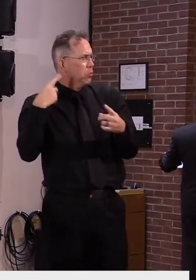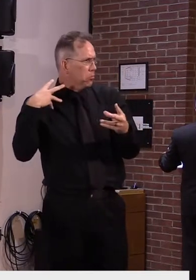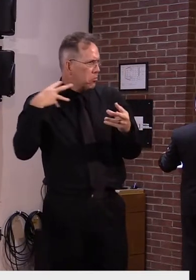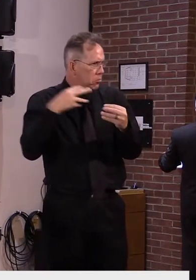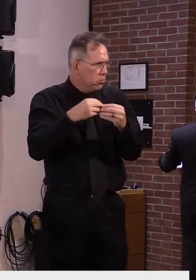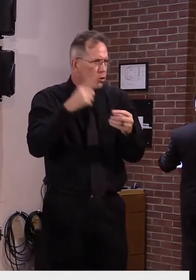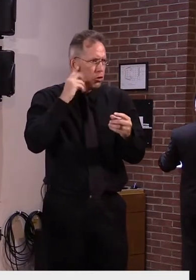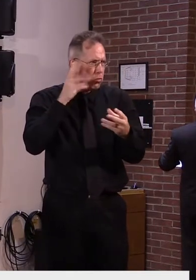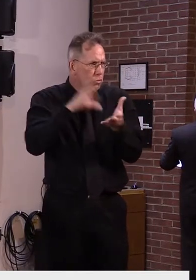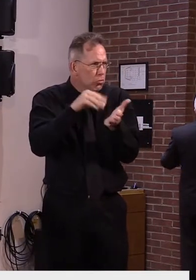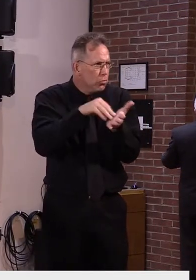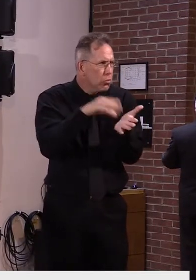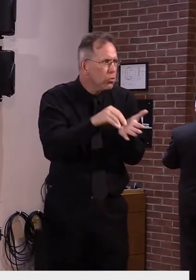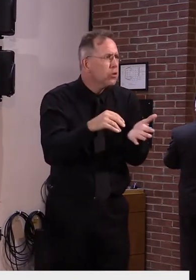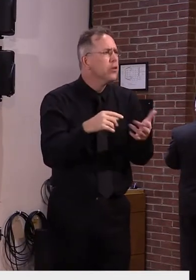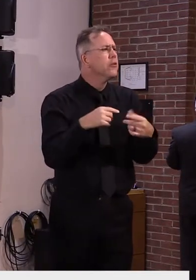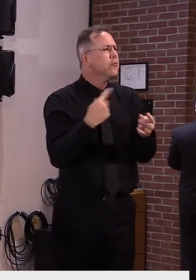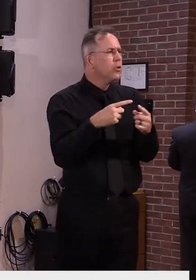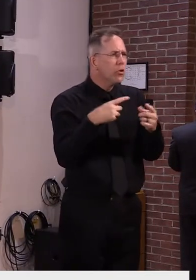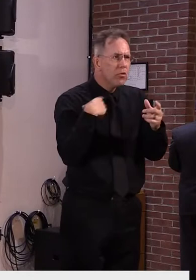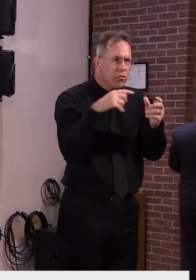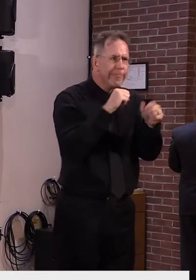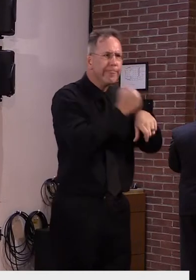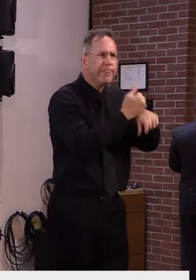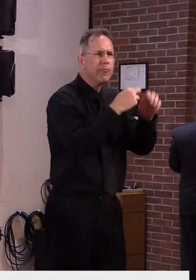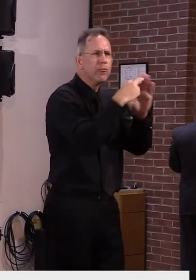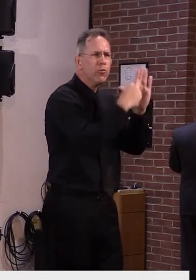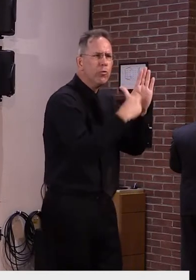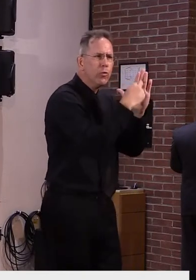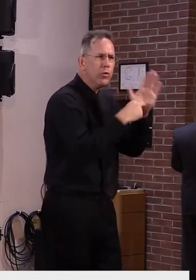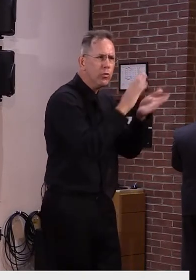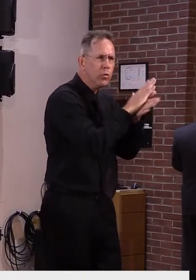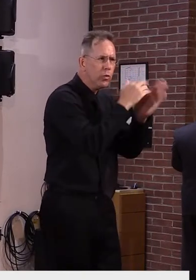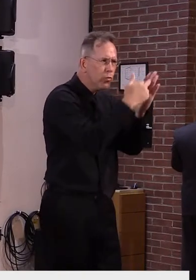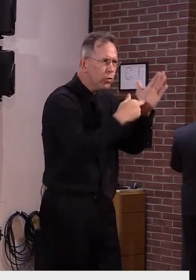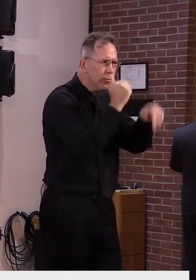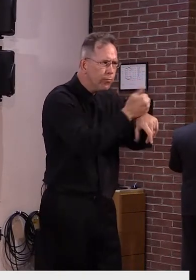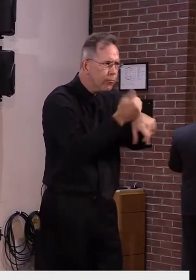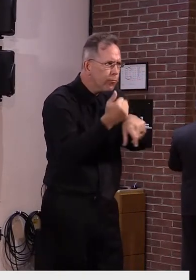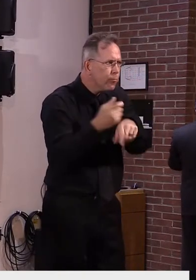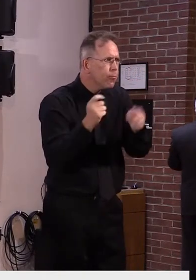operational fluency to respond to changing conditions of the virus in their operations.